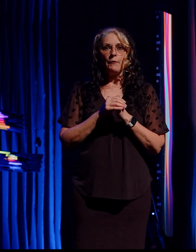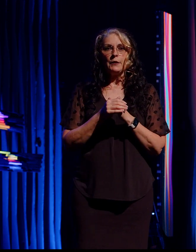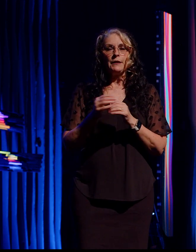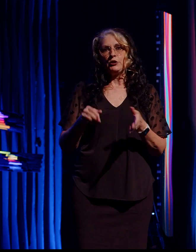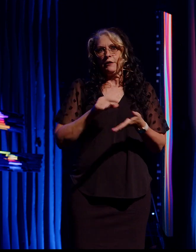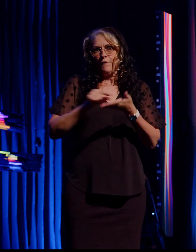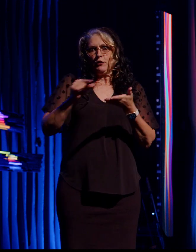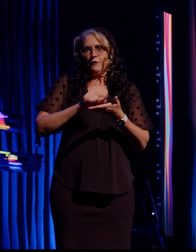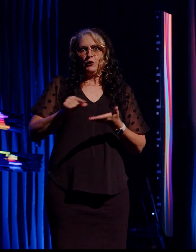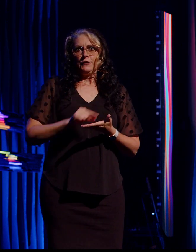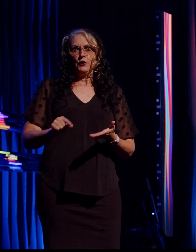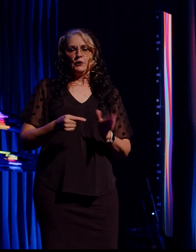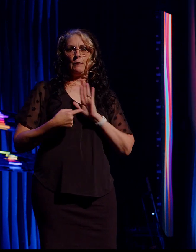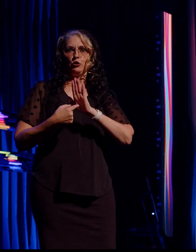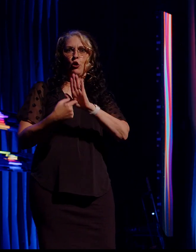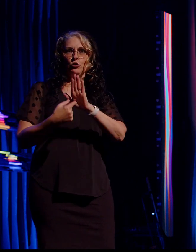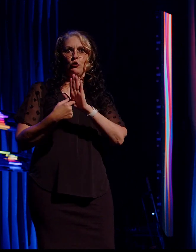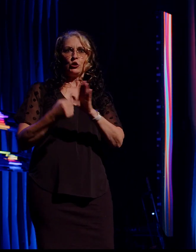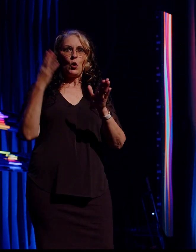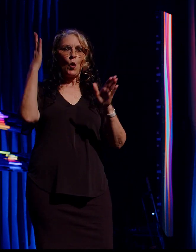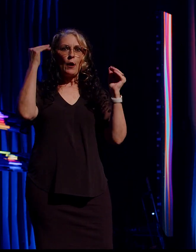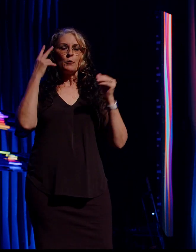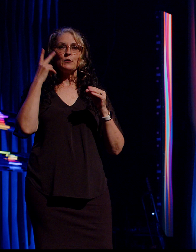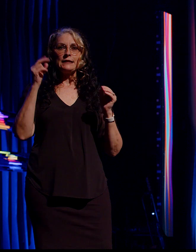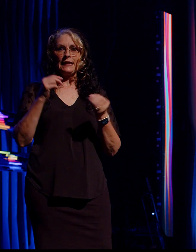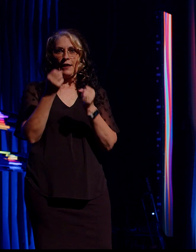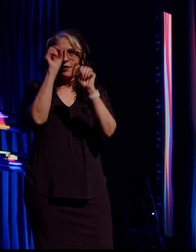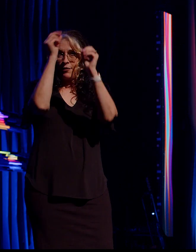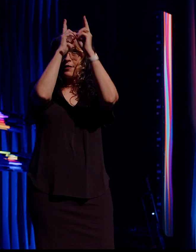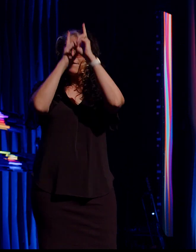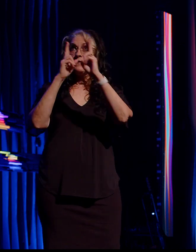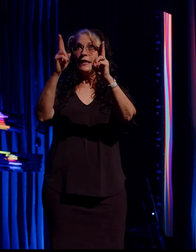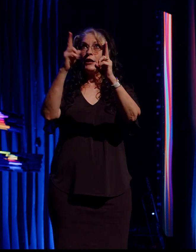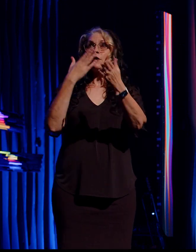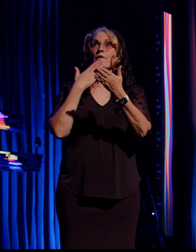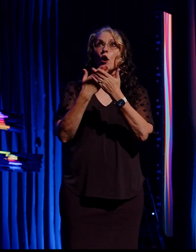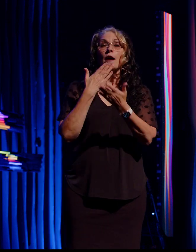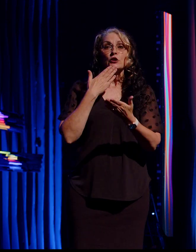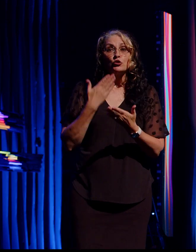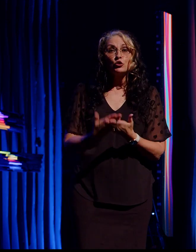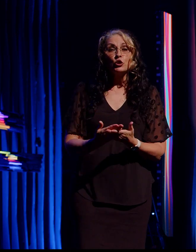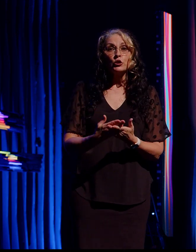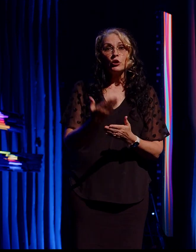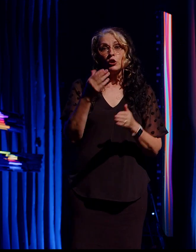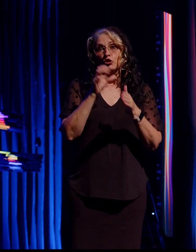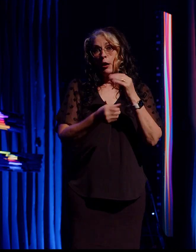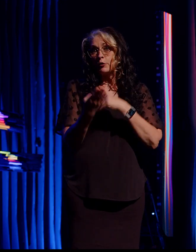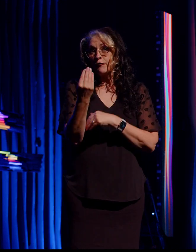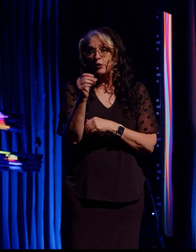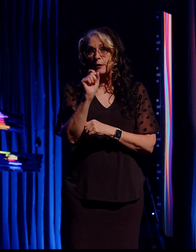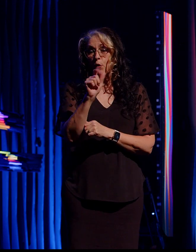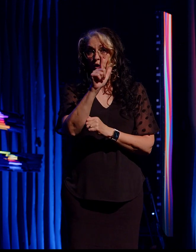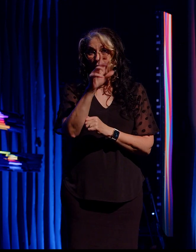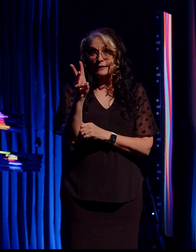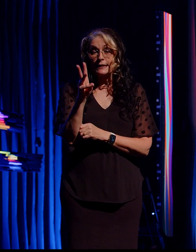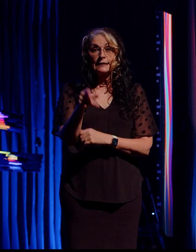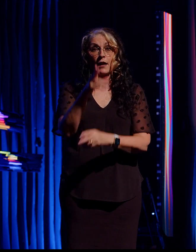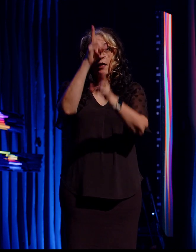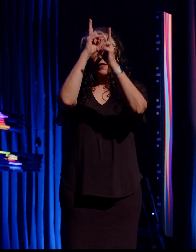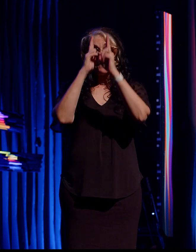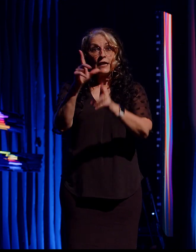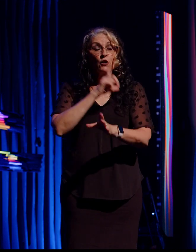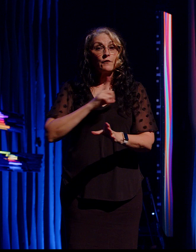firing out verses right now. I hope that you would see the fear of God is a good thing. Proverbs 14:26 says, "The fear of the